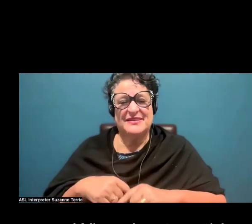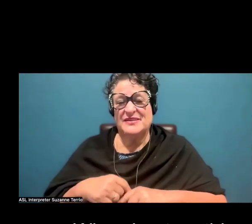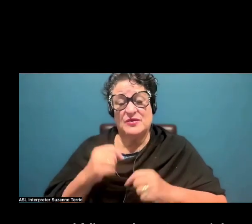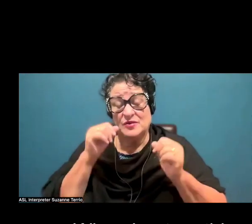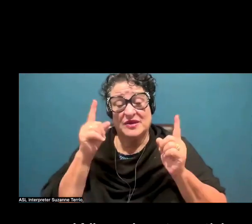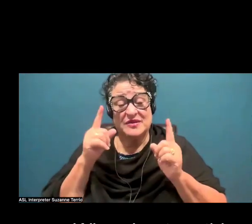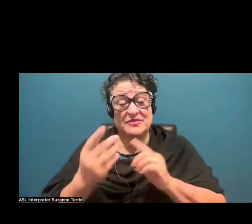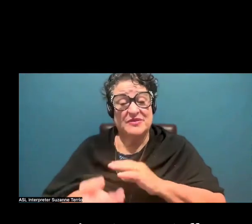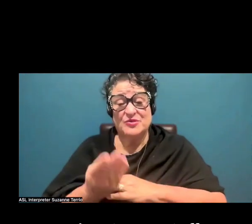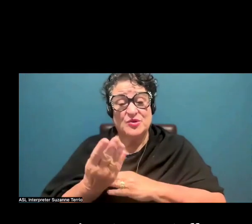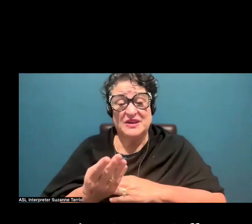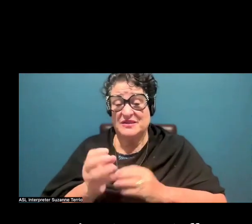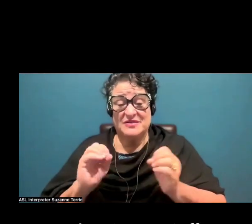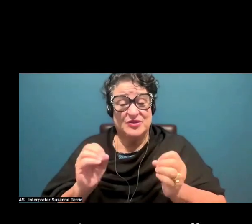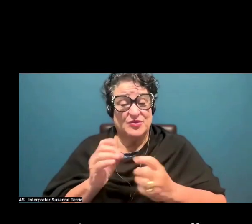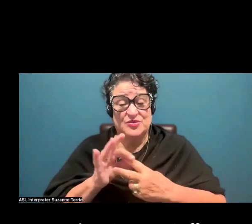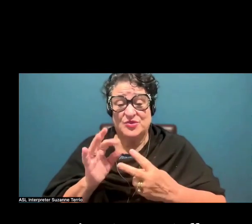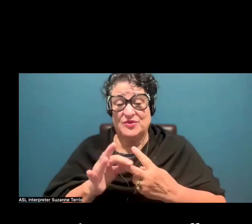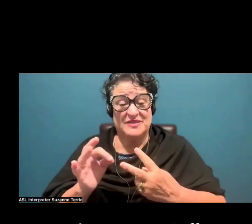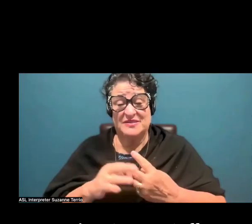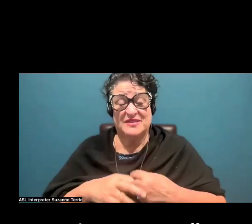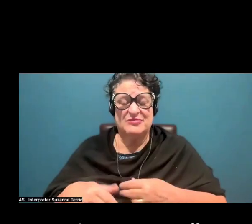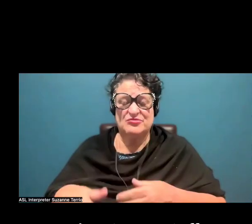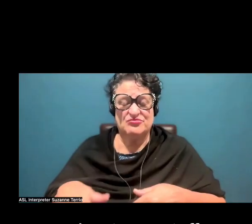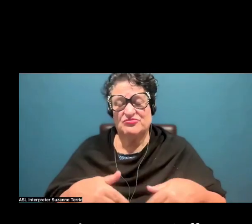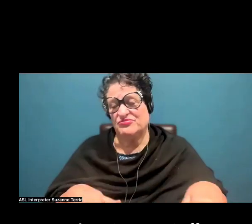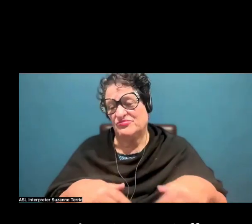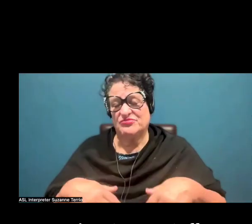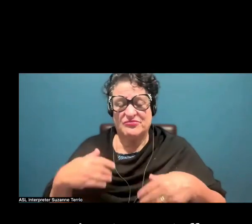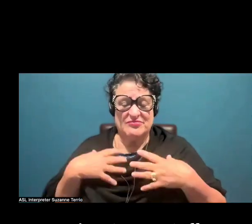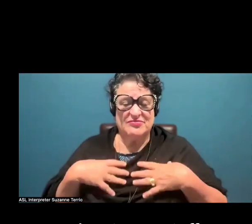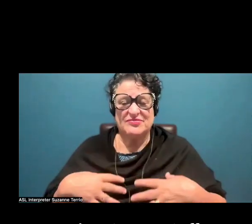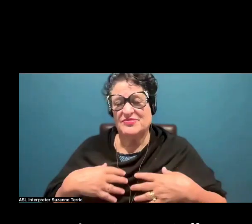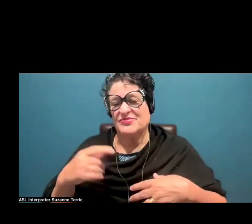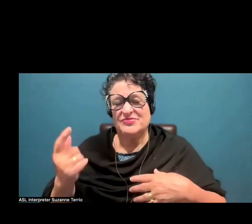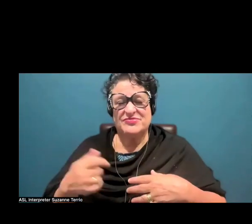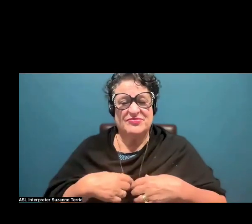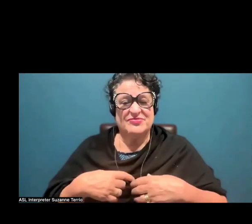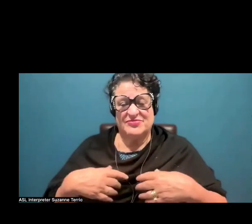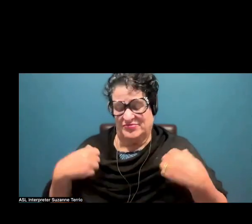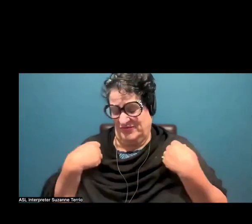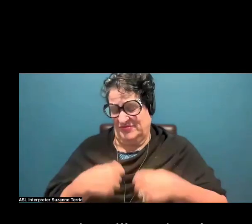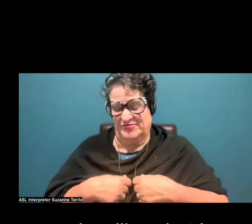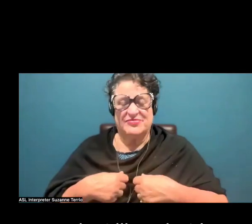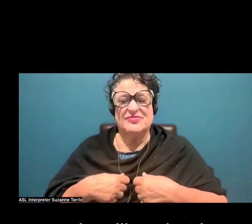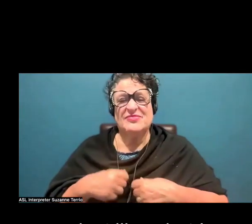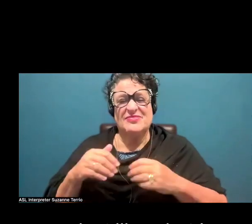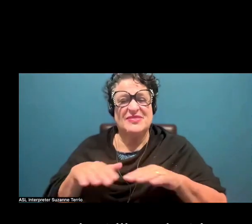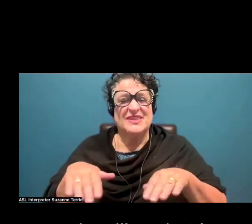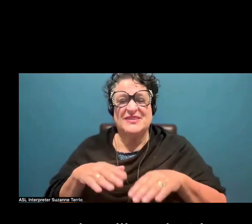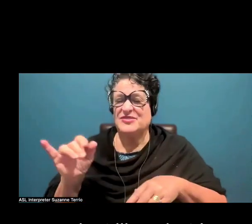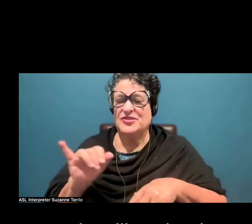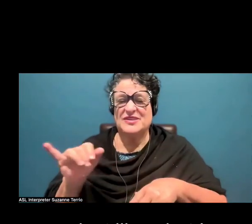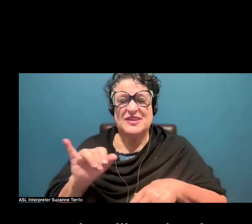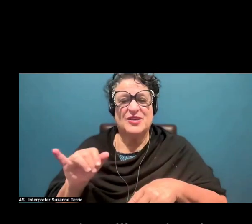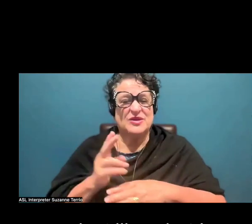there wasn't any choice. I put on cutoffs, sandals, and one of my dad's old button-ups hanging open over my bathing suit. just like what I was